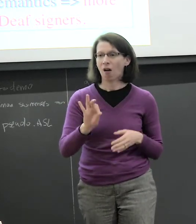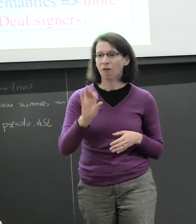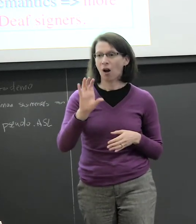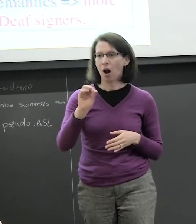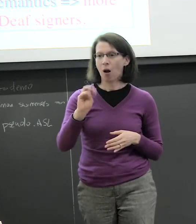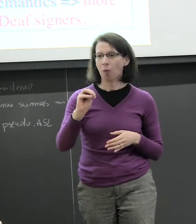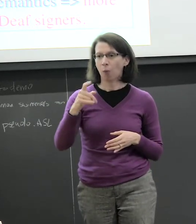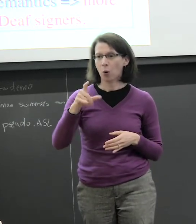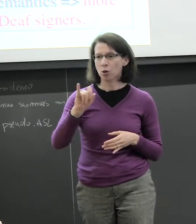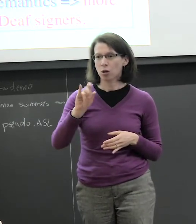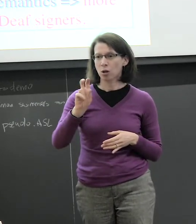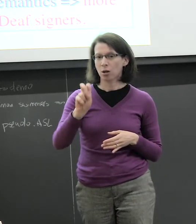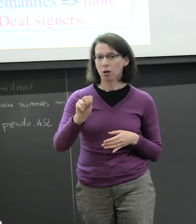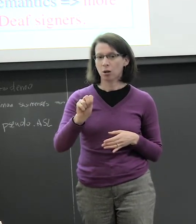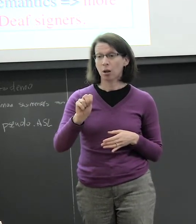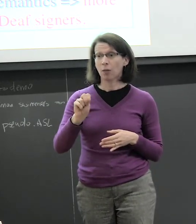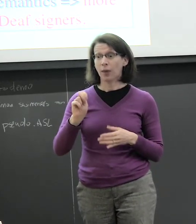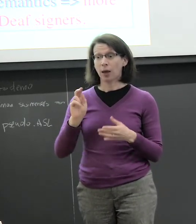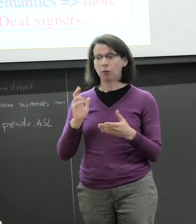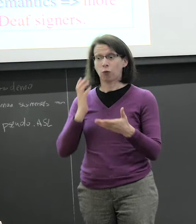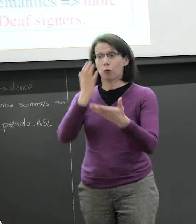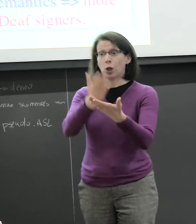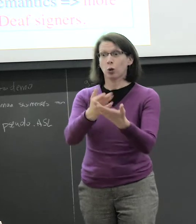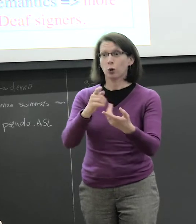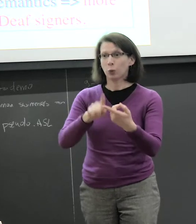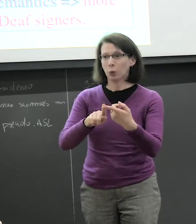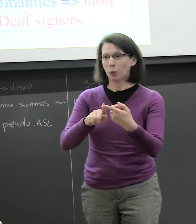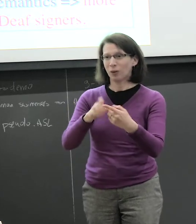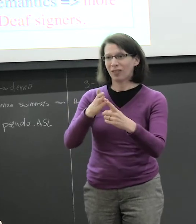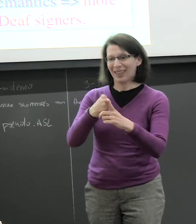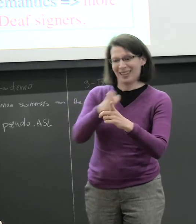that reaches onto the antecedent. So,